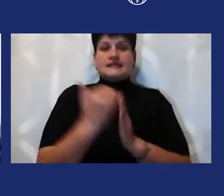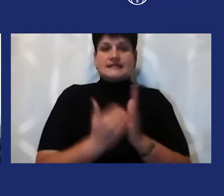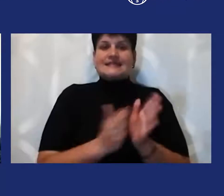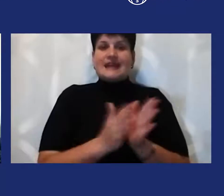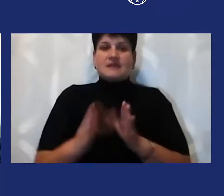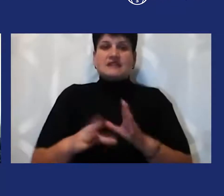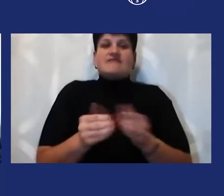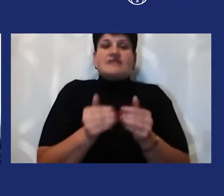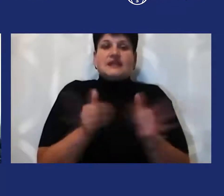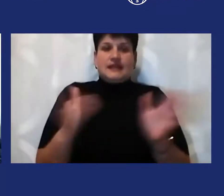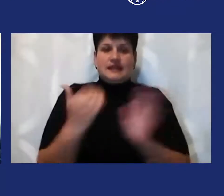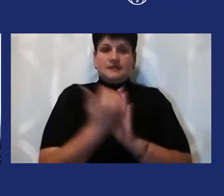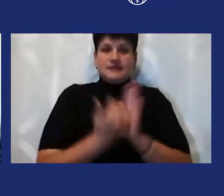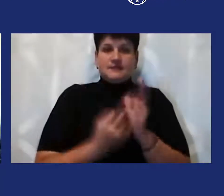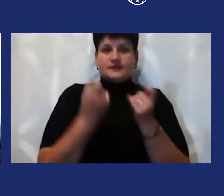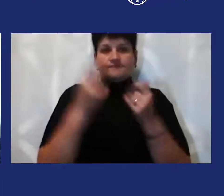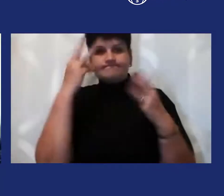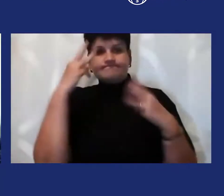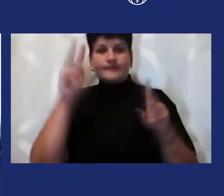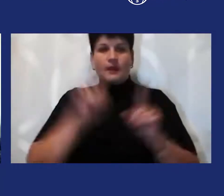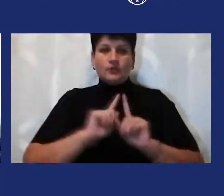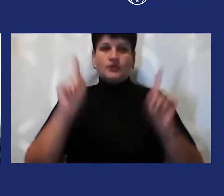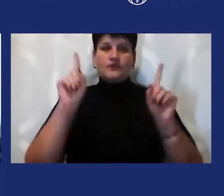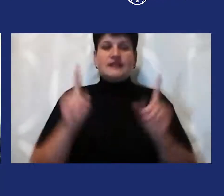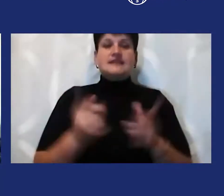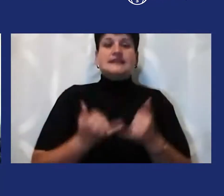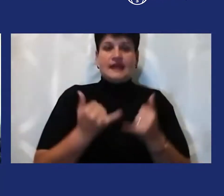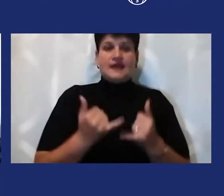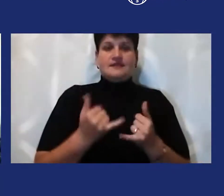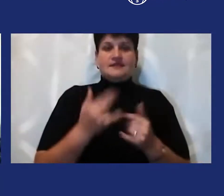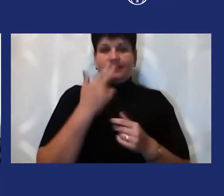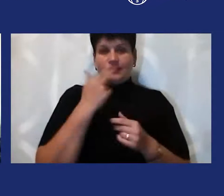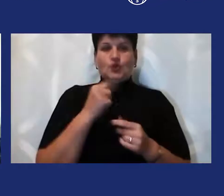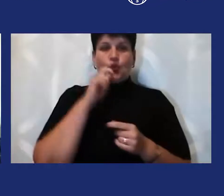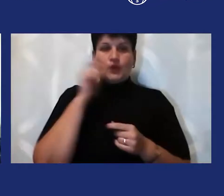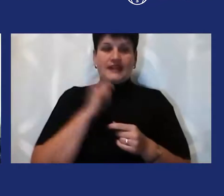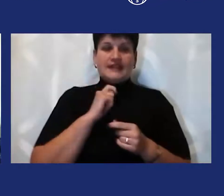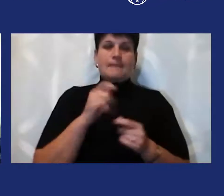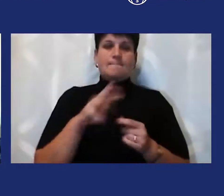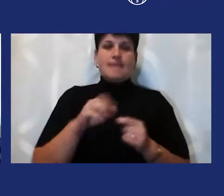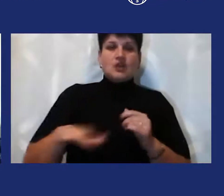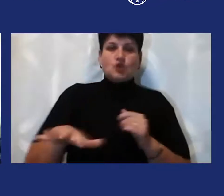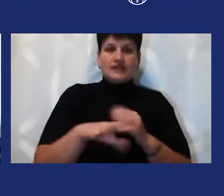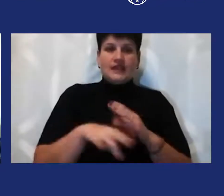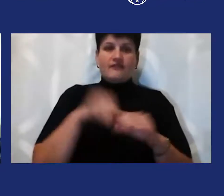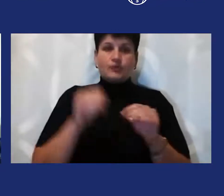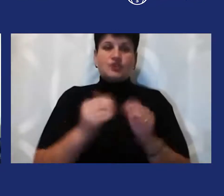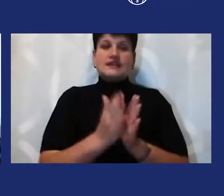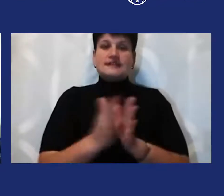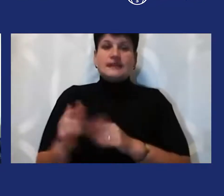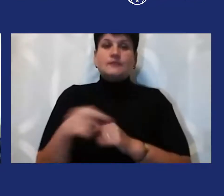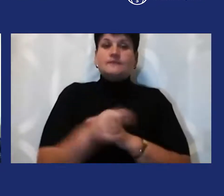the proportional electoral system with open lists and